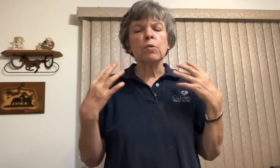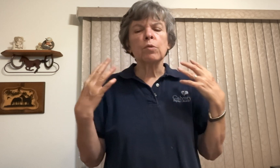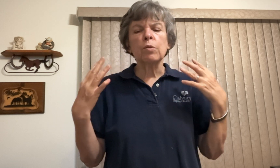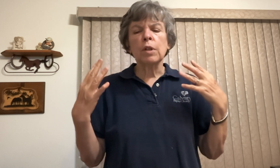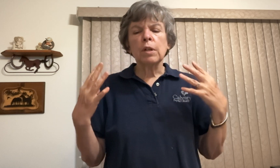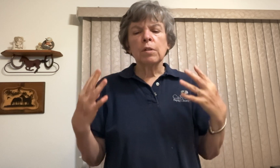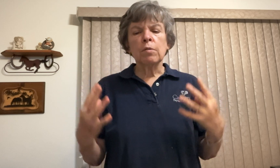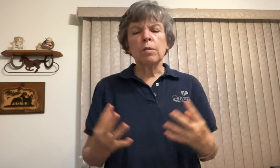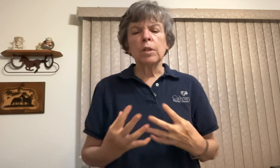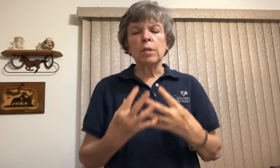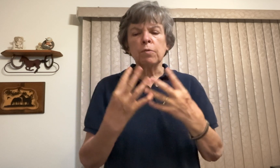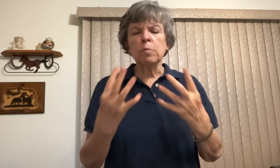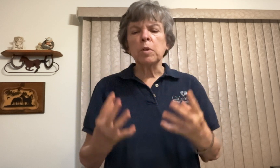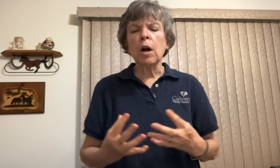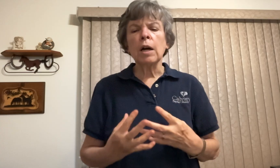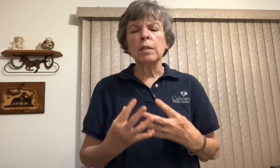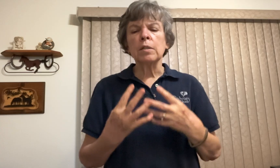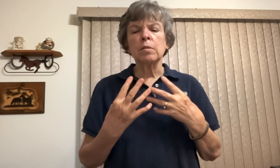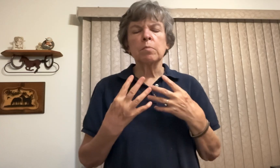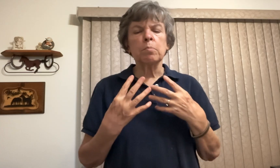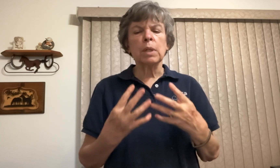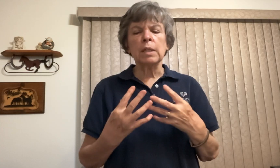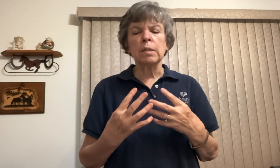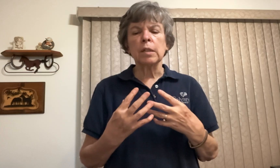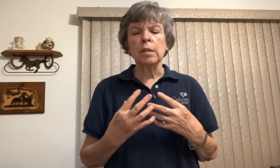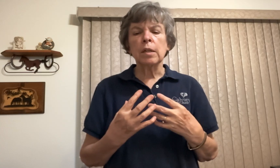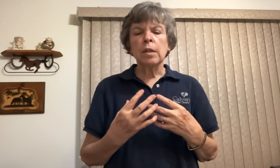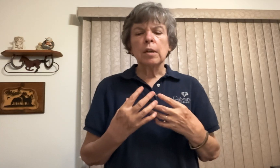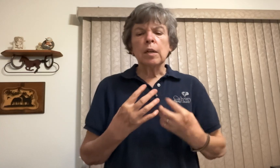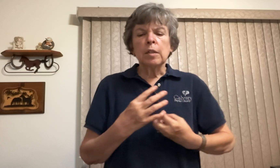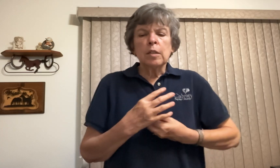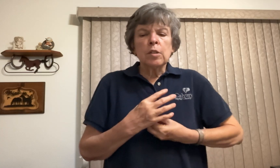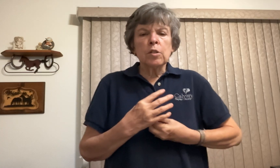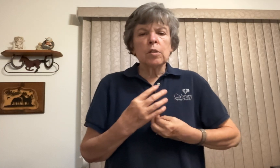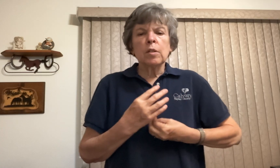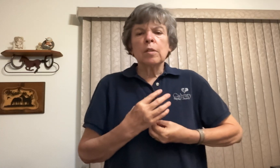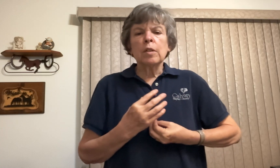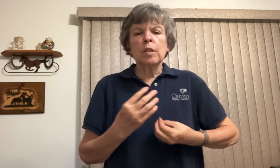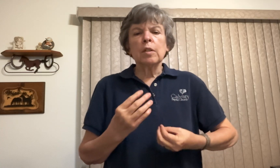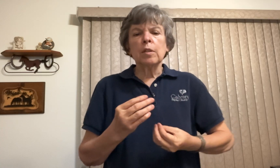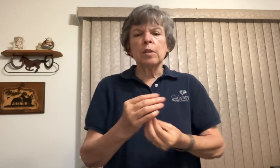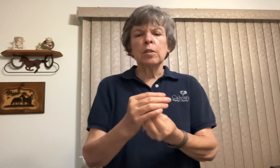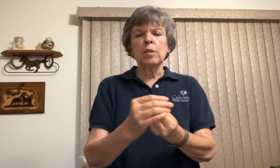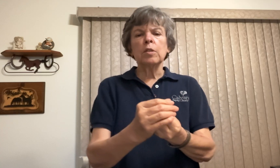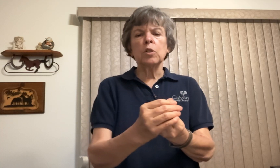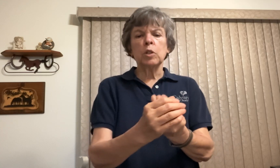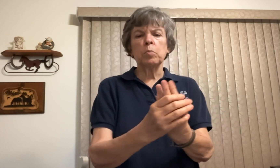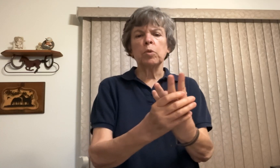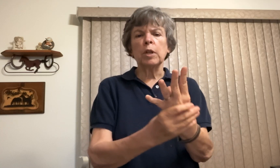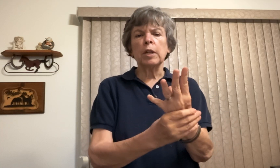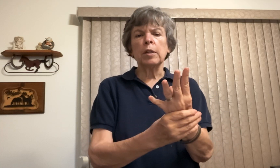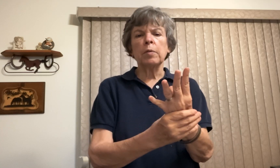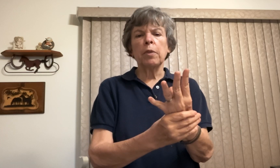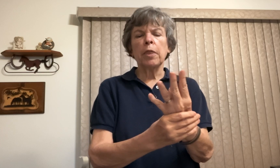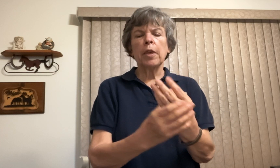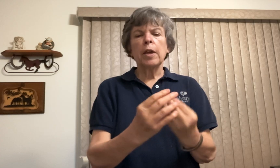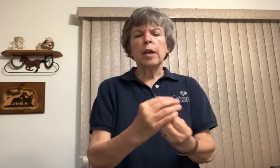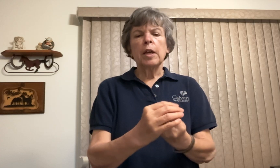wonderful gift from God, this blessing. Just this is spring. And